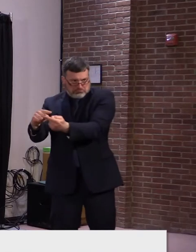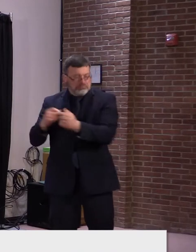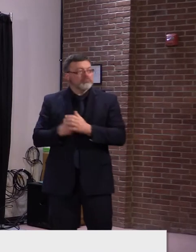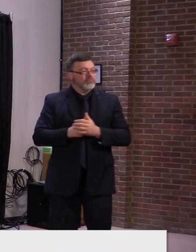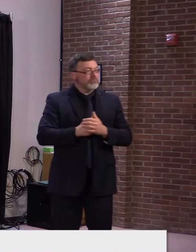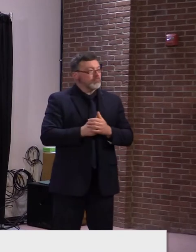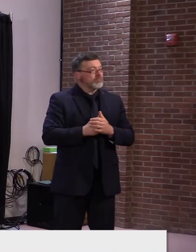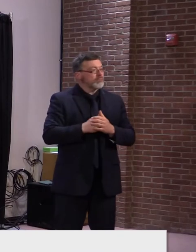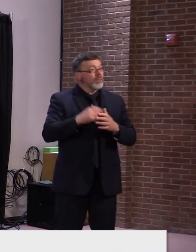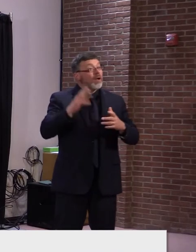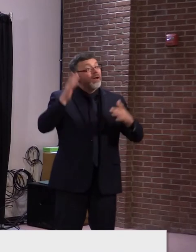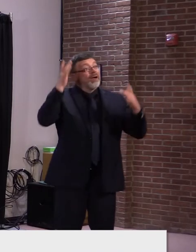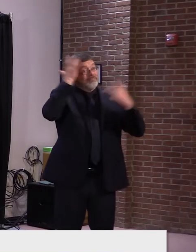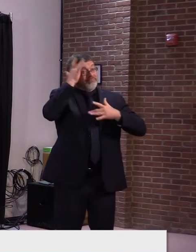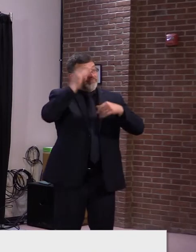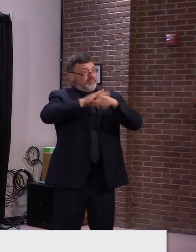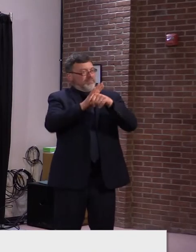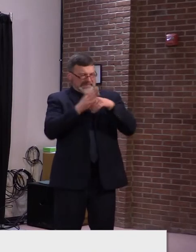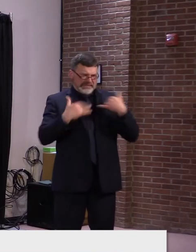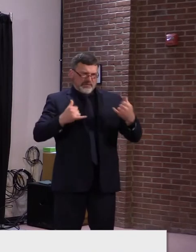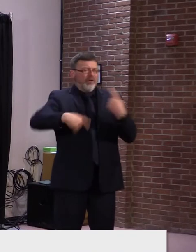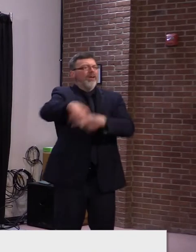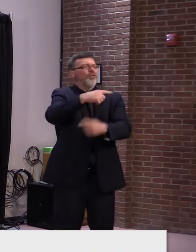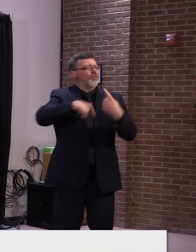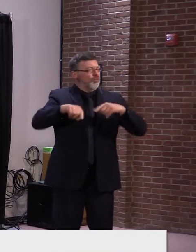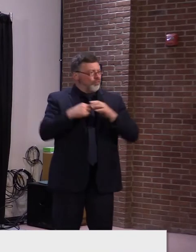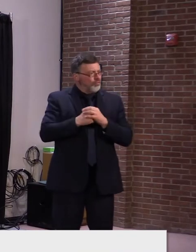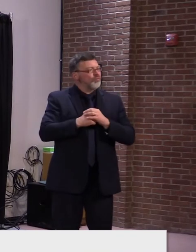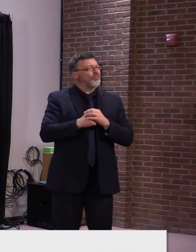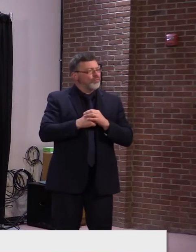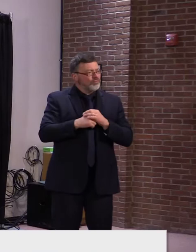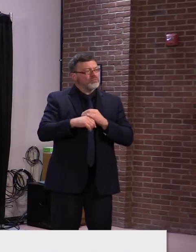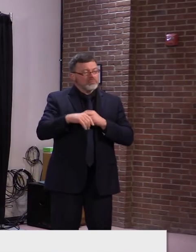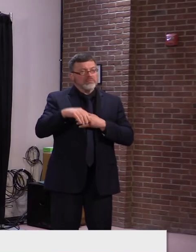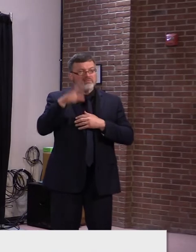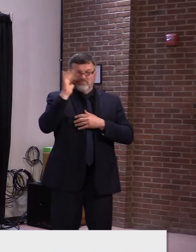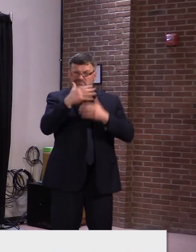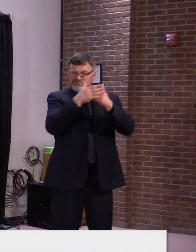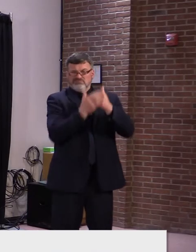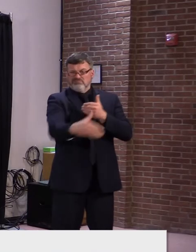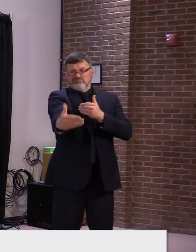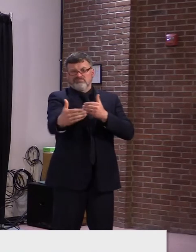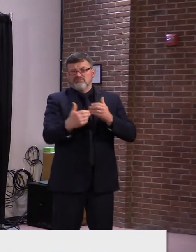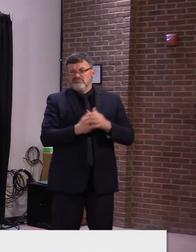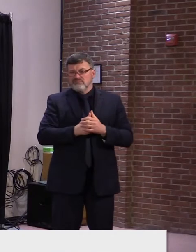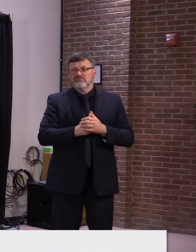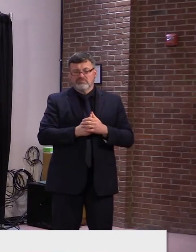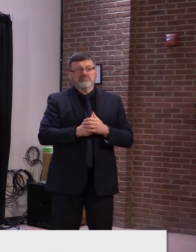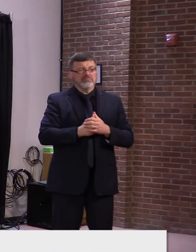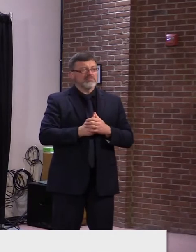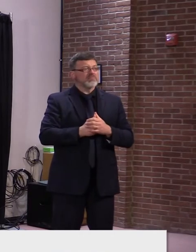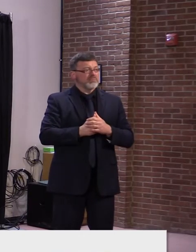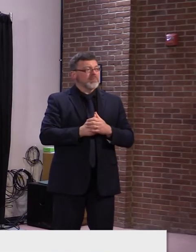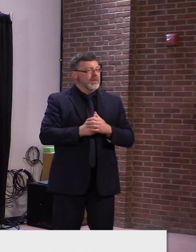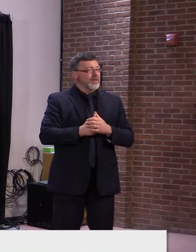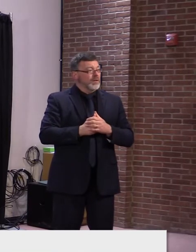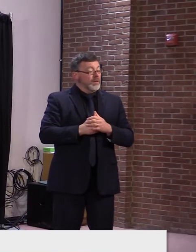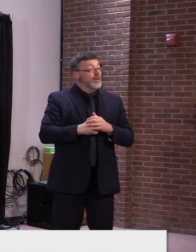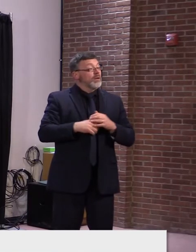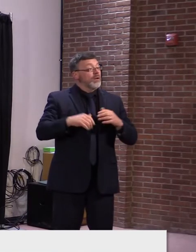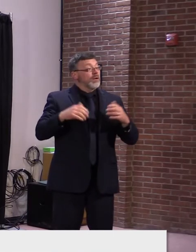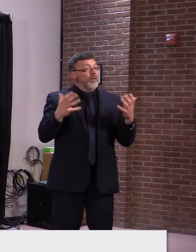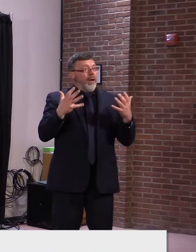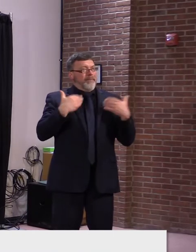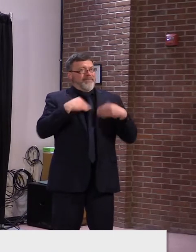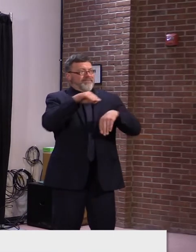still here and frankly will be with us to some extent for some time to come. So following these recommendations is